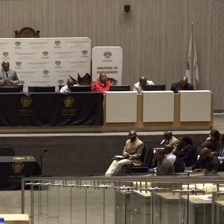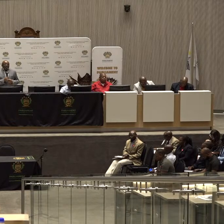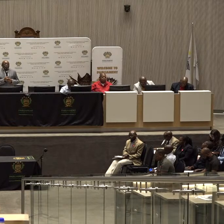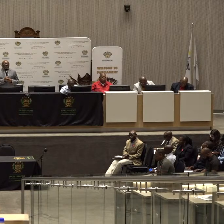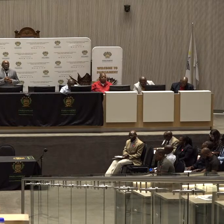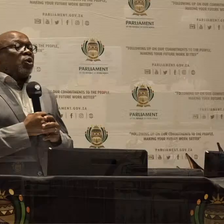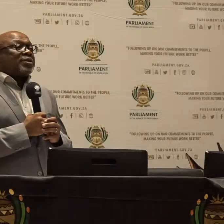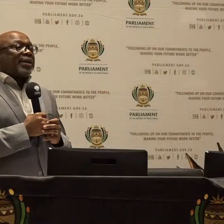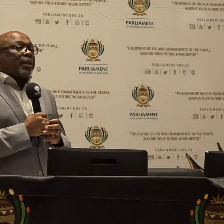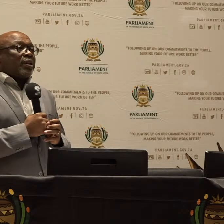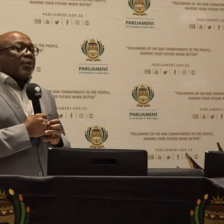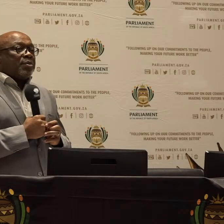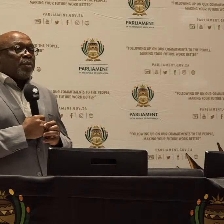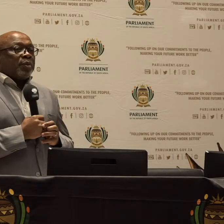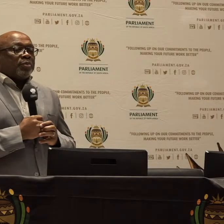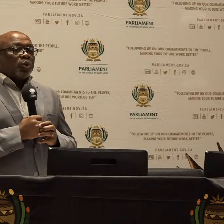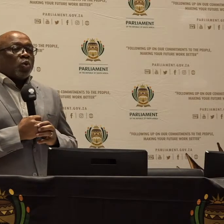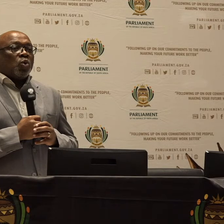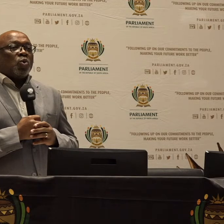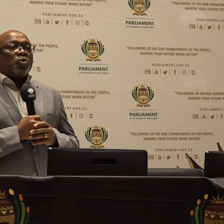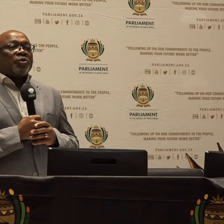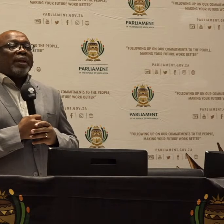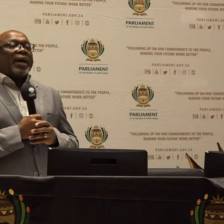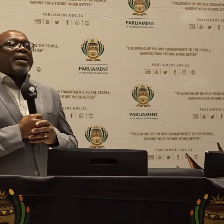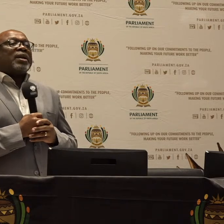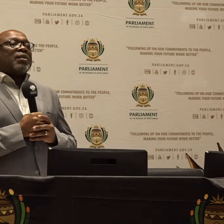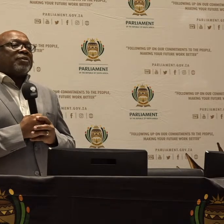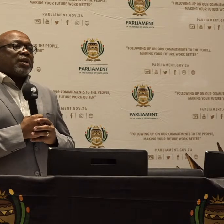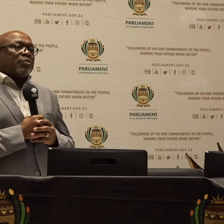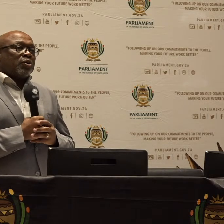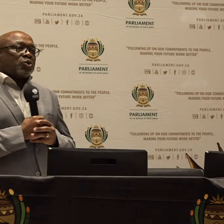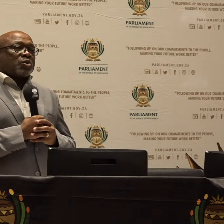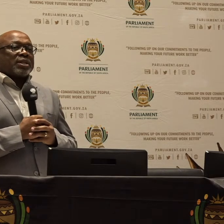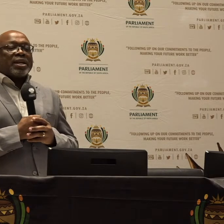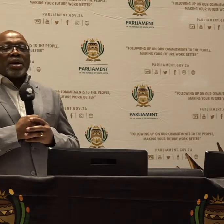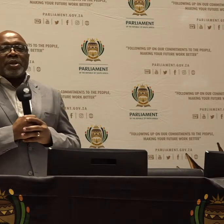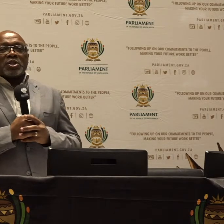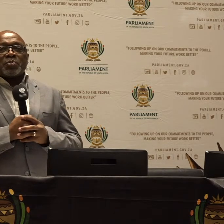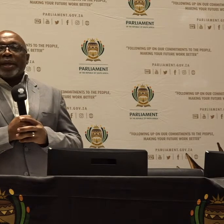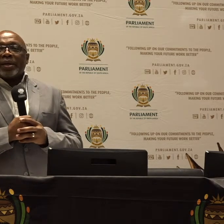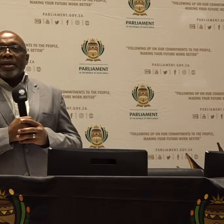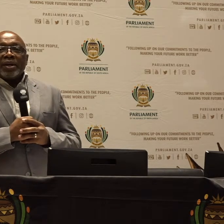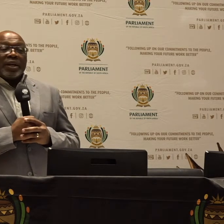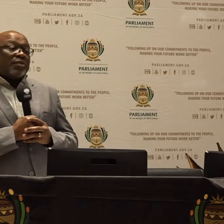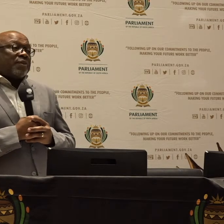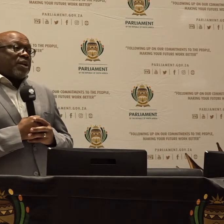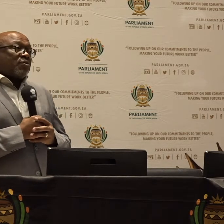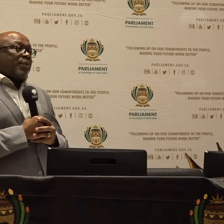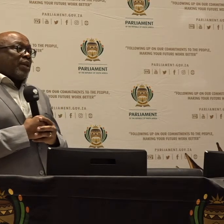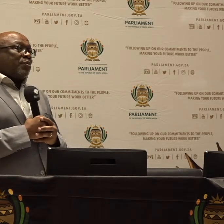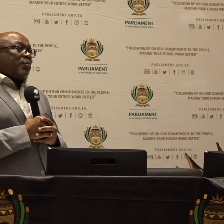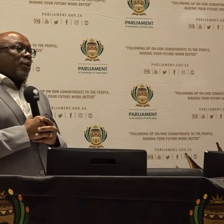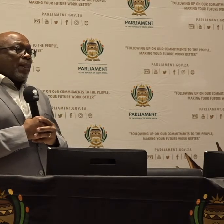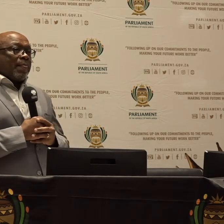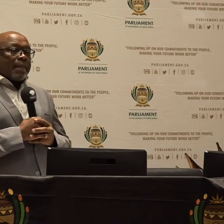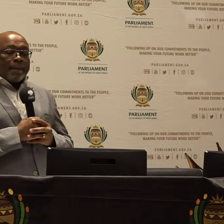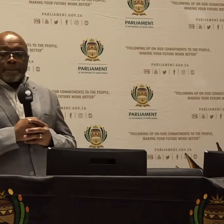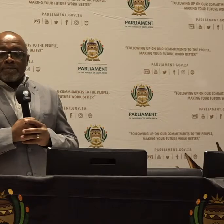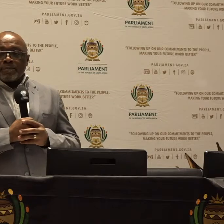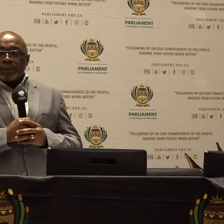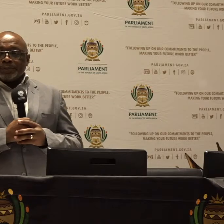but most importantly there might be people who feel uncomfortable to stand up and speak in front of many